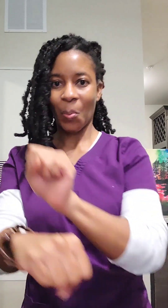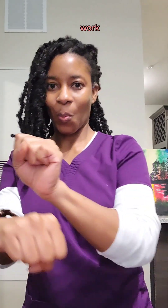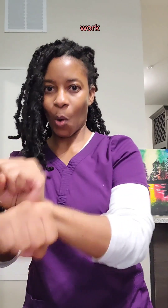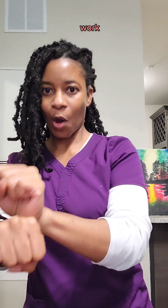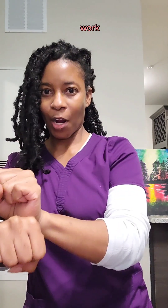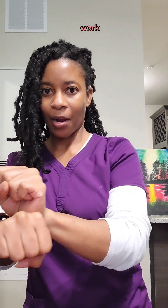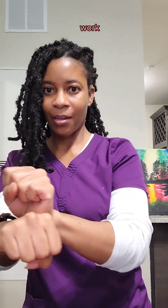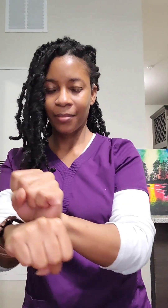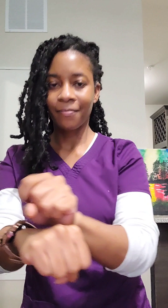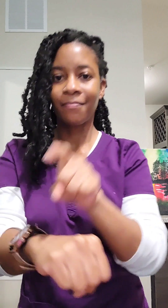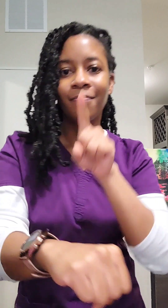work.